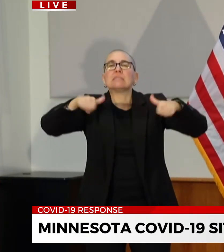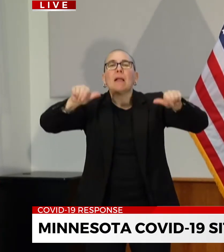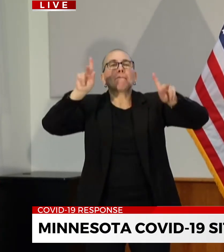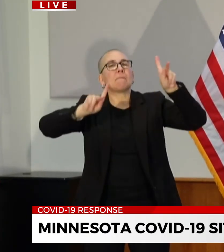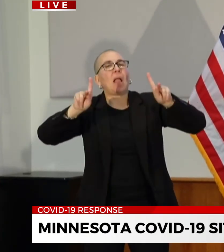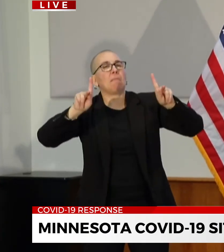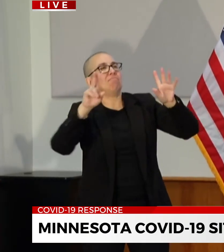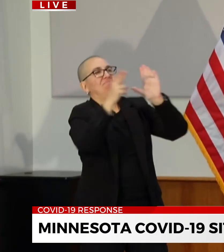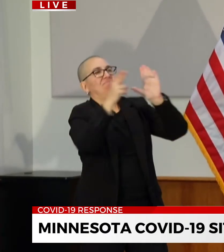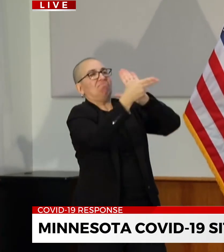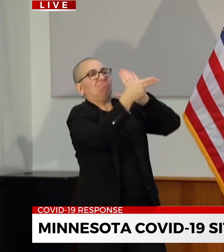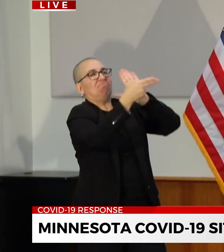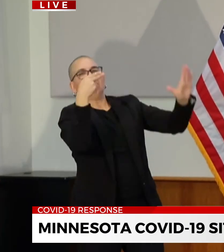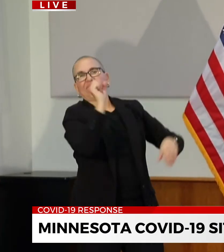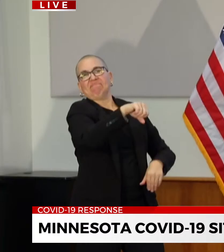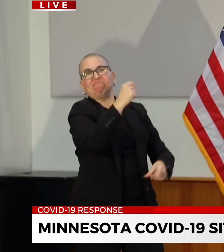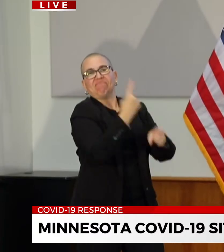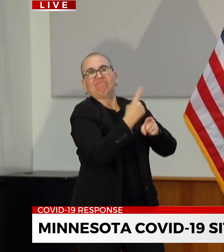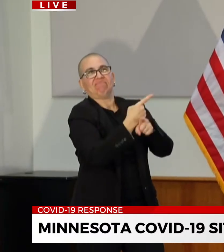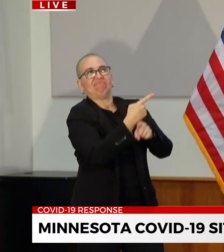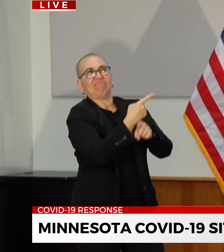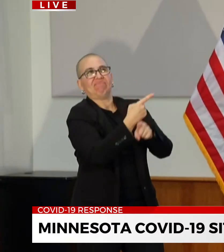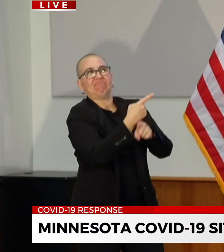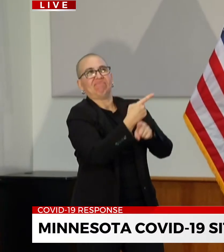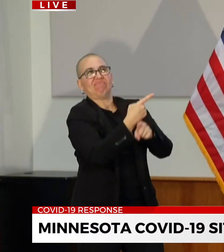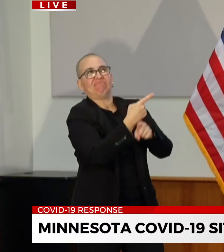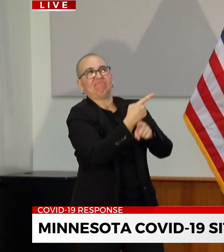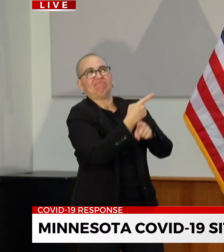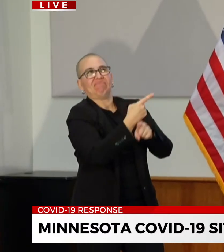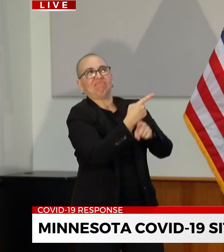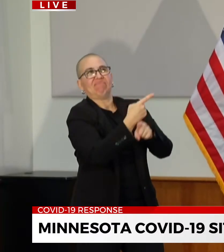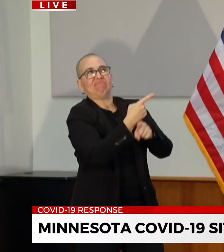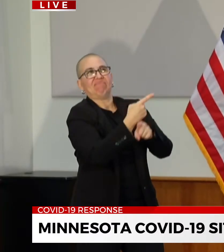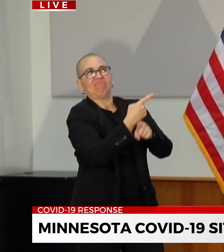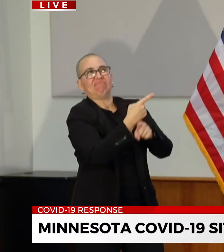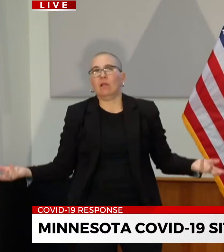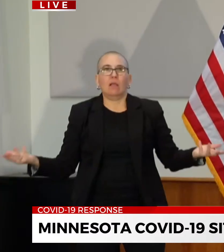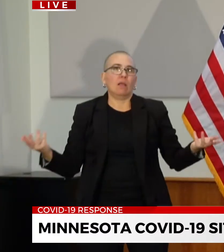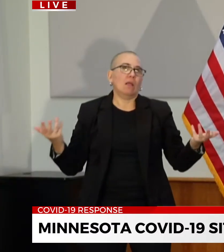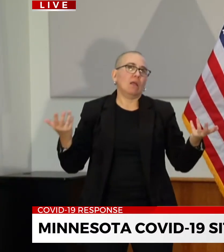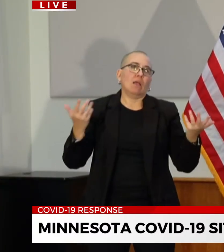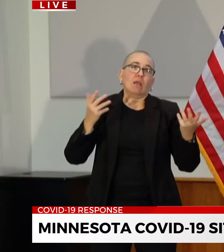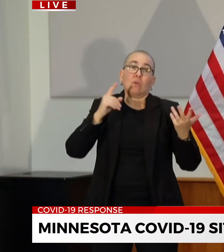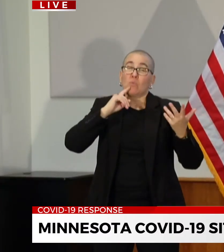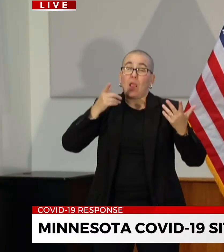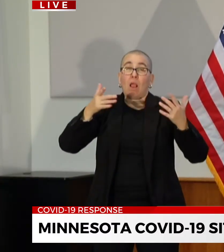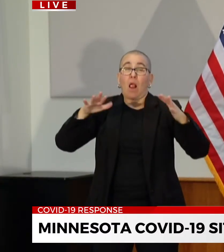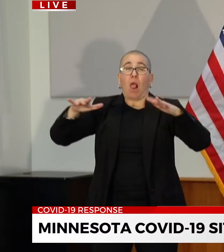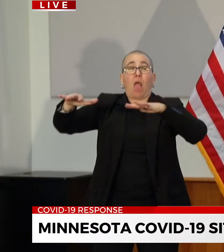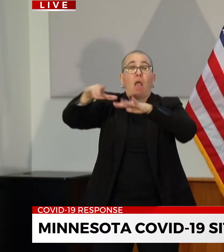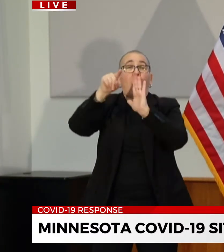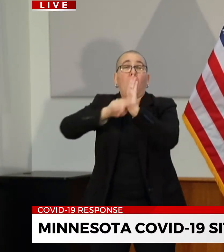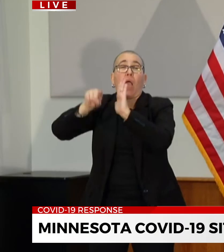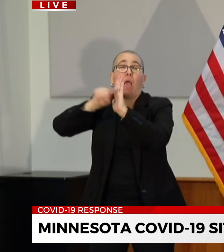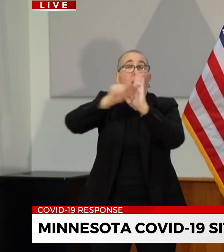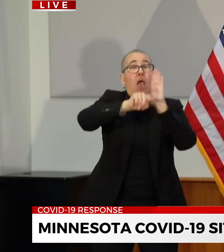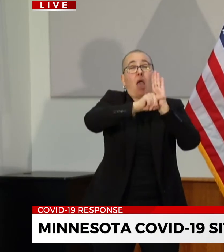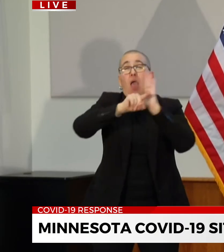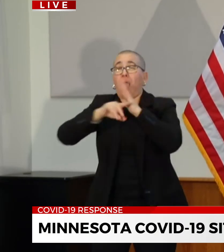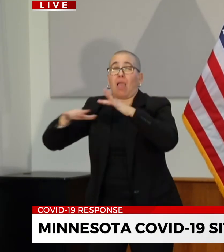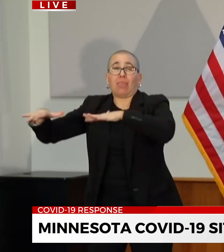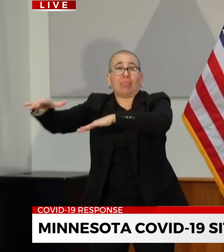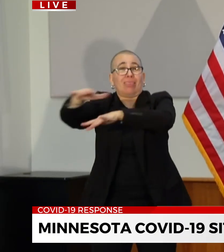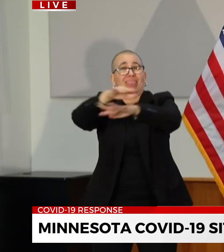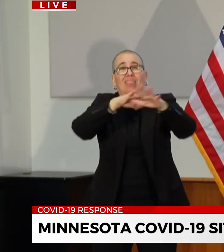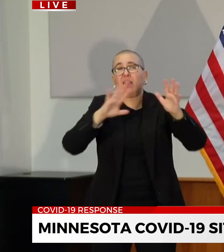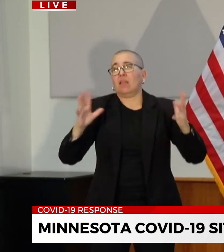They undermine the faith in the system. And I've said this so many times. for the people who want to vote against me, you can find a million reasons